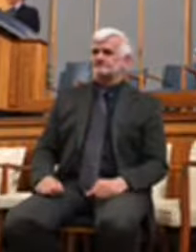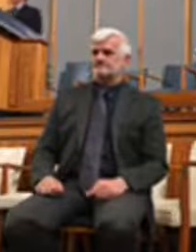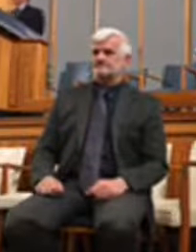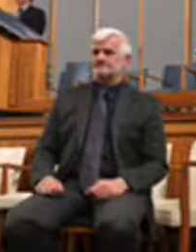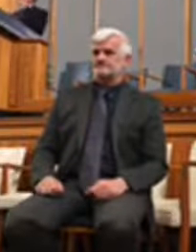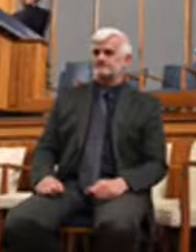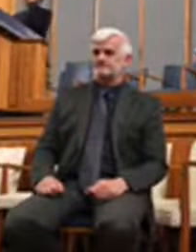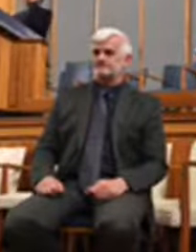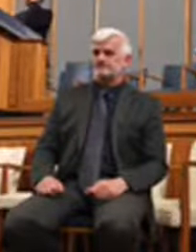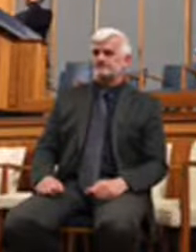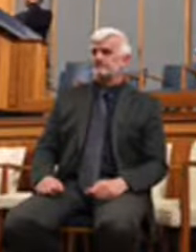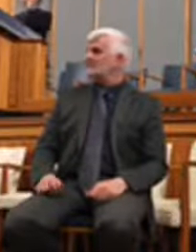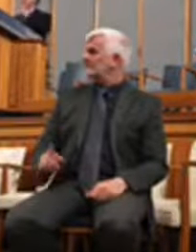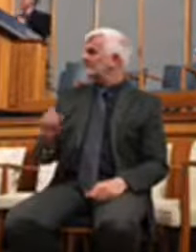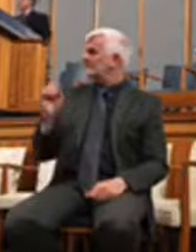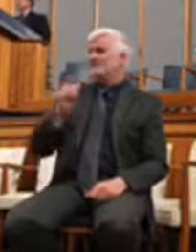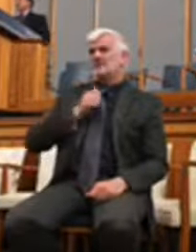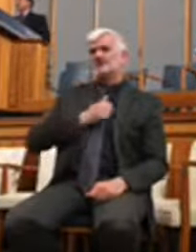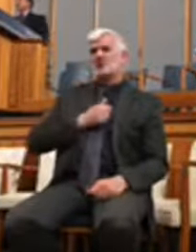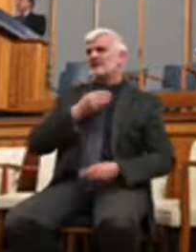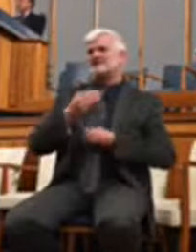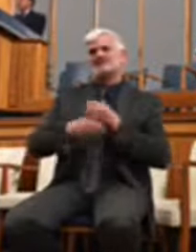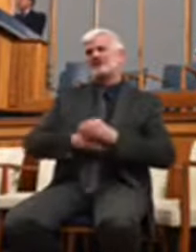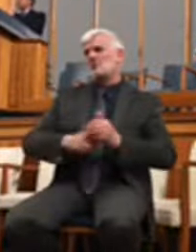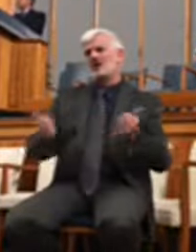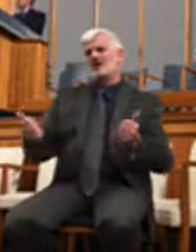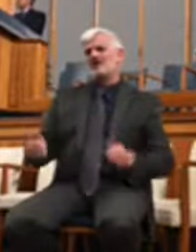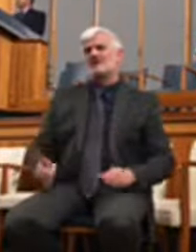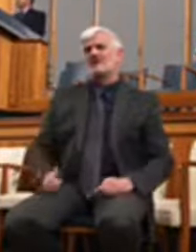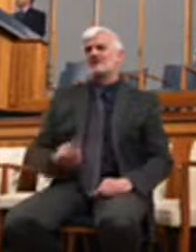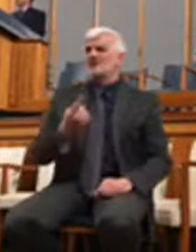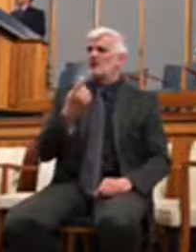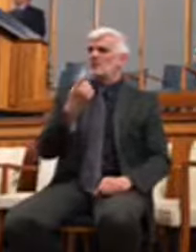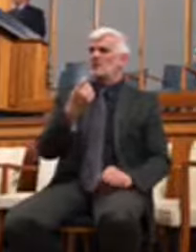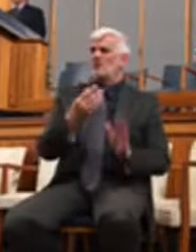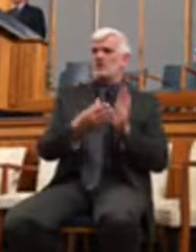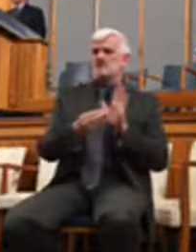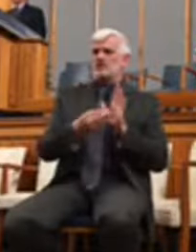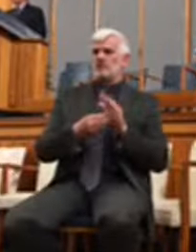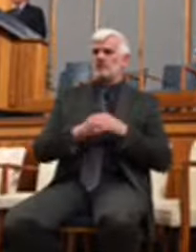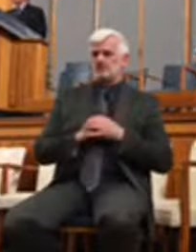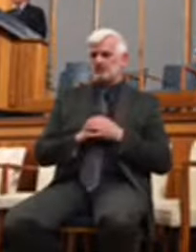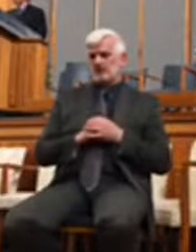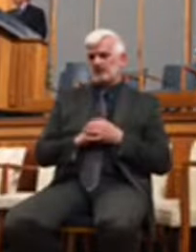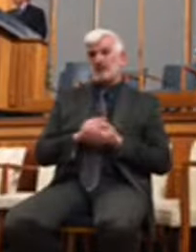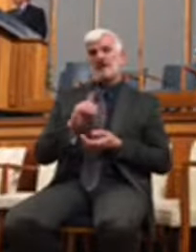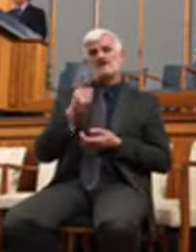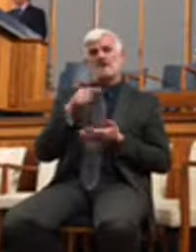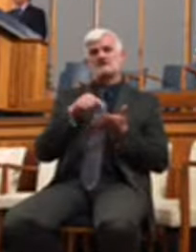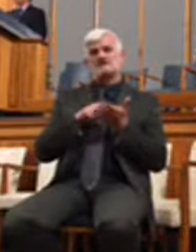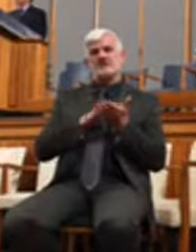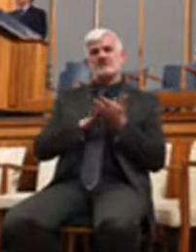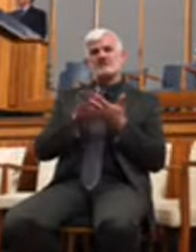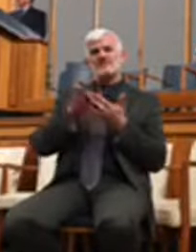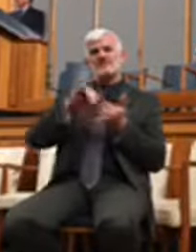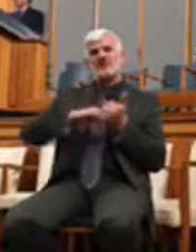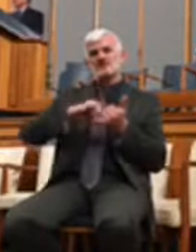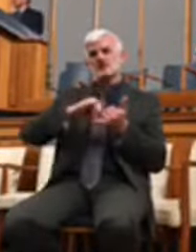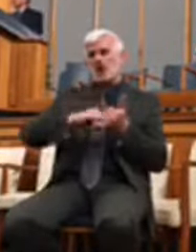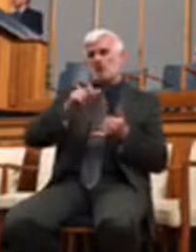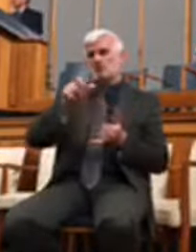not explained it good. Can I give you another example? In 1 Thessalonians chapter 1, verse 9,